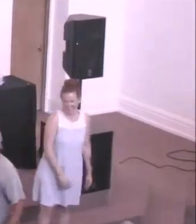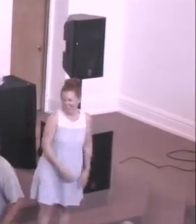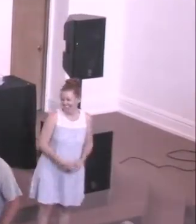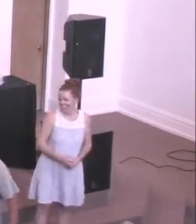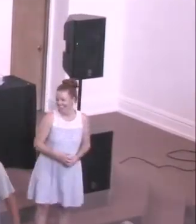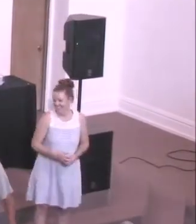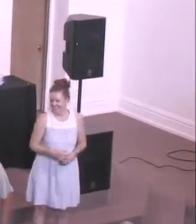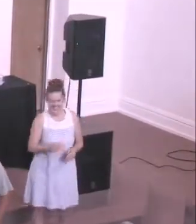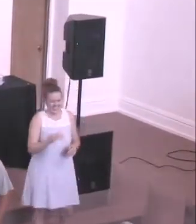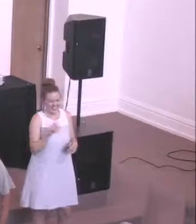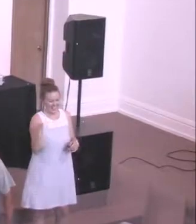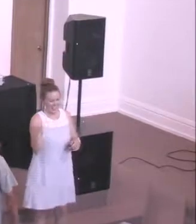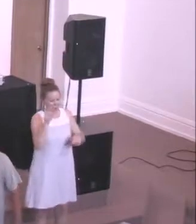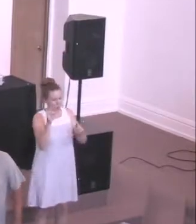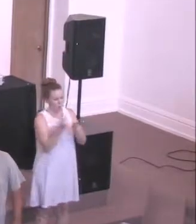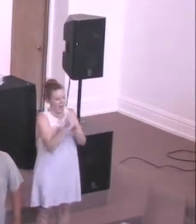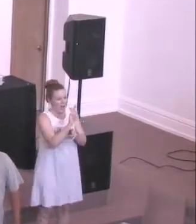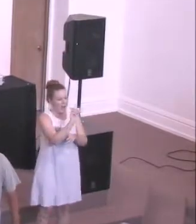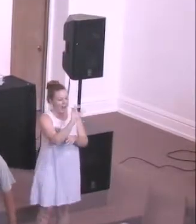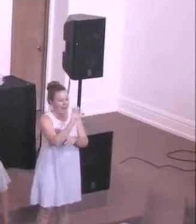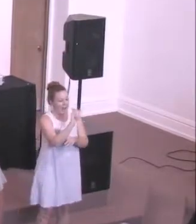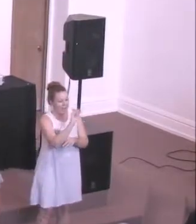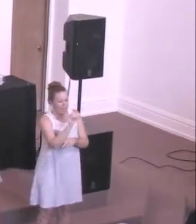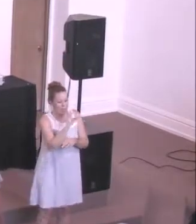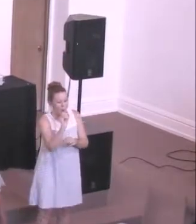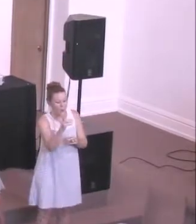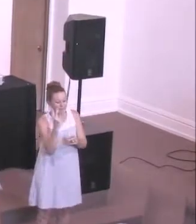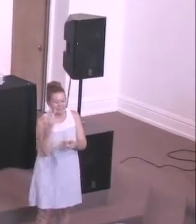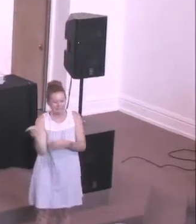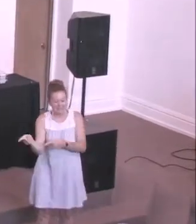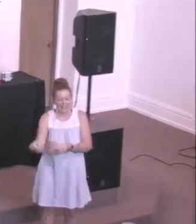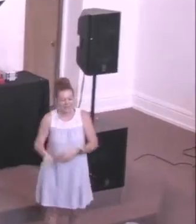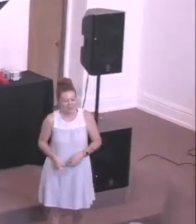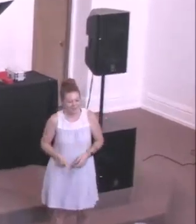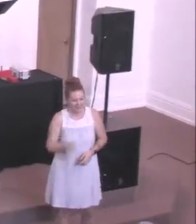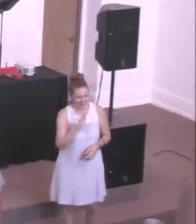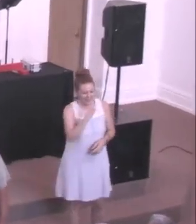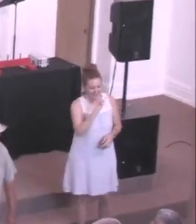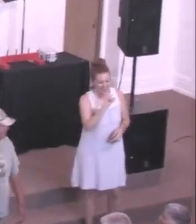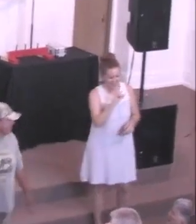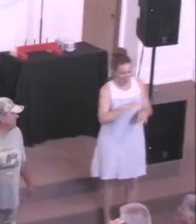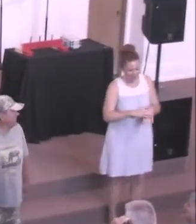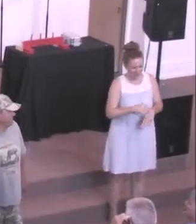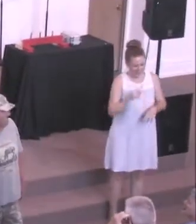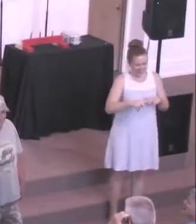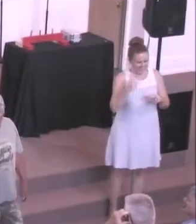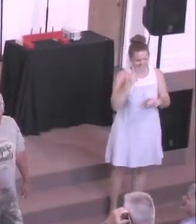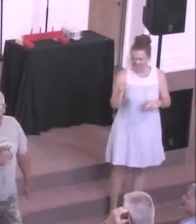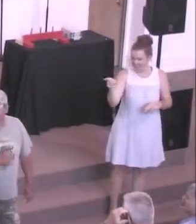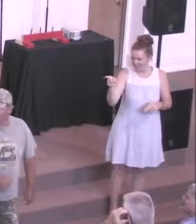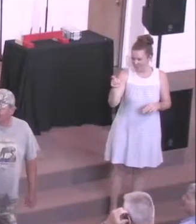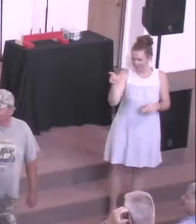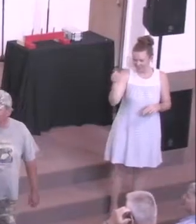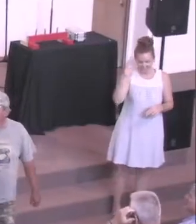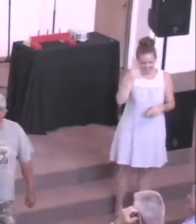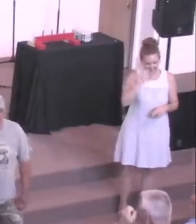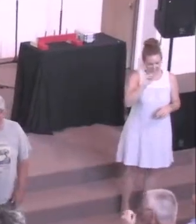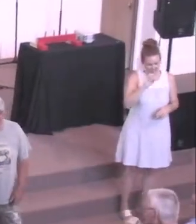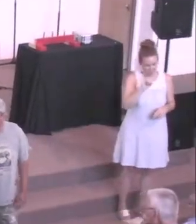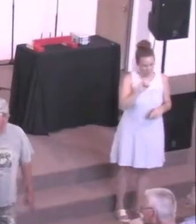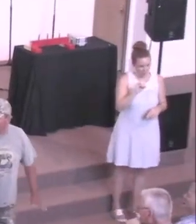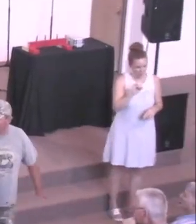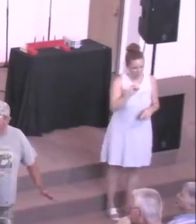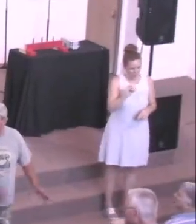wear camouflage so no one sees me today, but he's up front now. Okay, you guys, here. You stand over here. Here's the way it works. Okay, we're going to